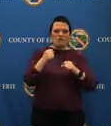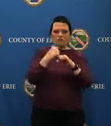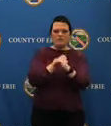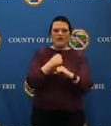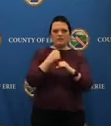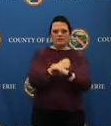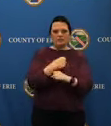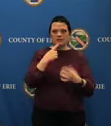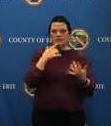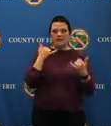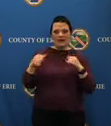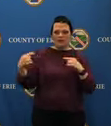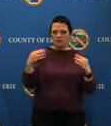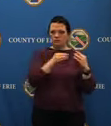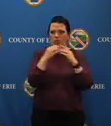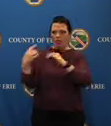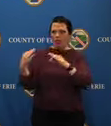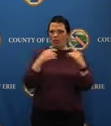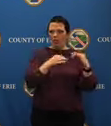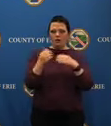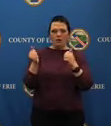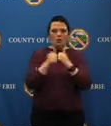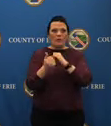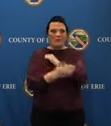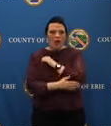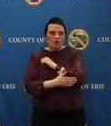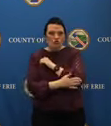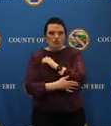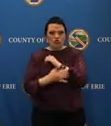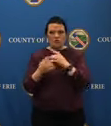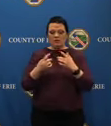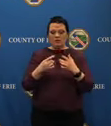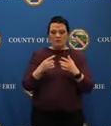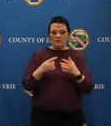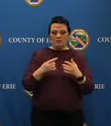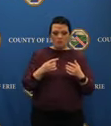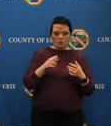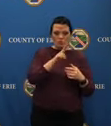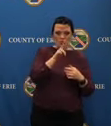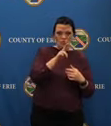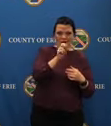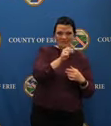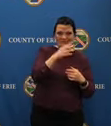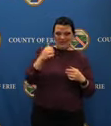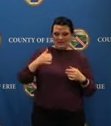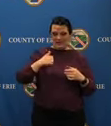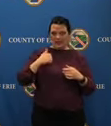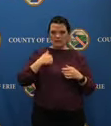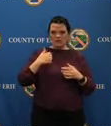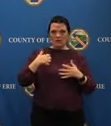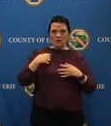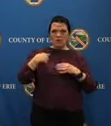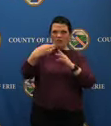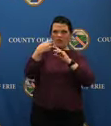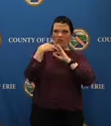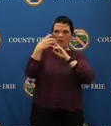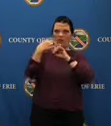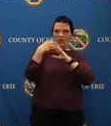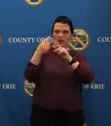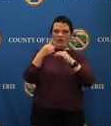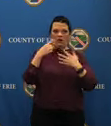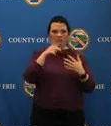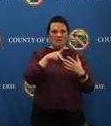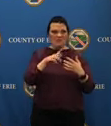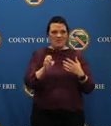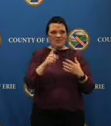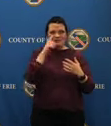fight between countries, and there's a big fight right now between the United States and Canada with regards to PPEs, and they're trying to get